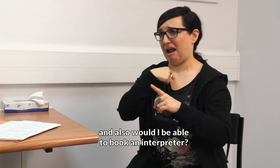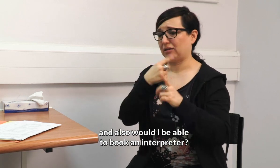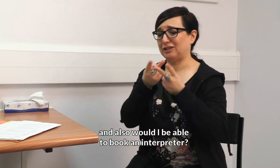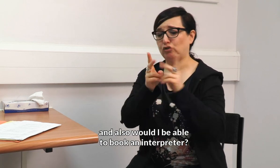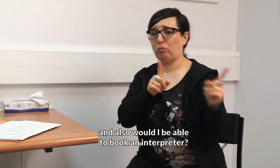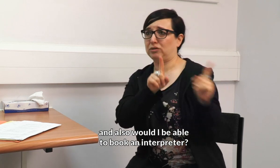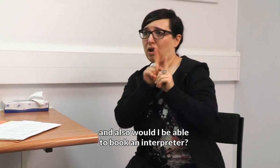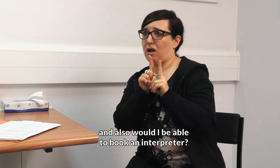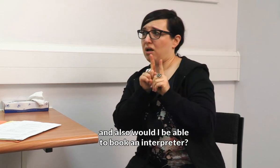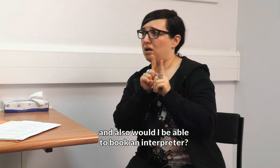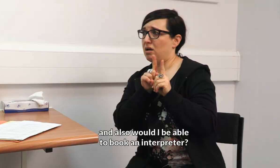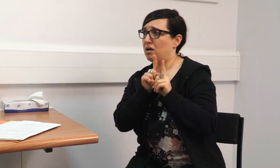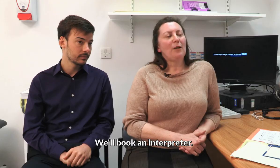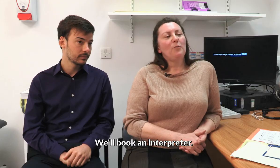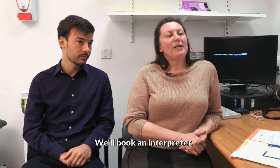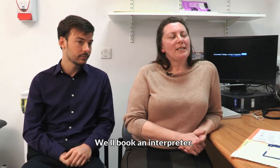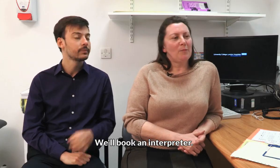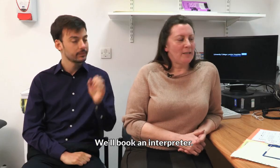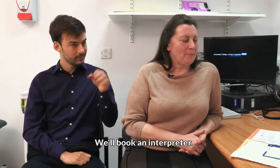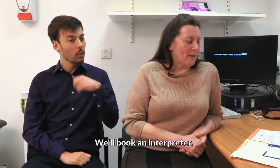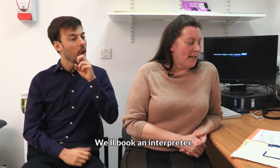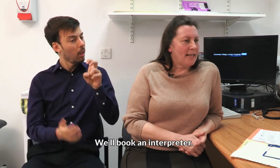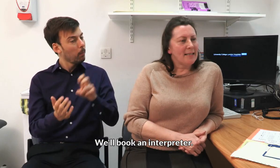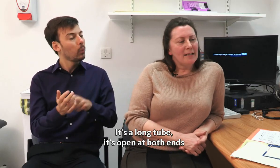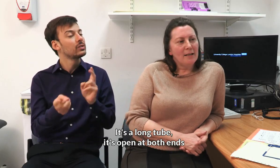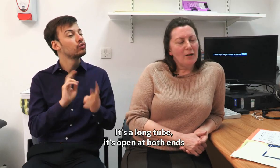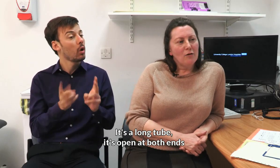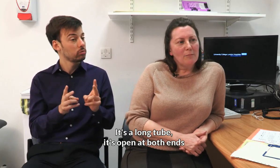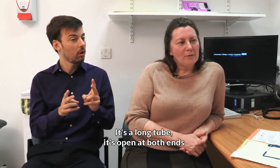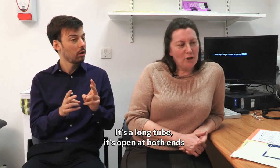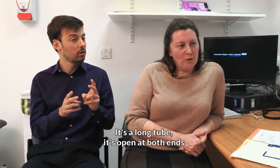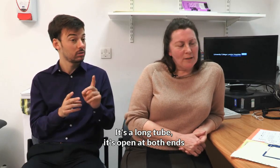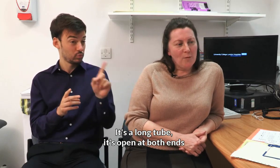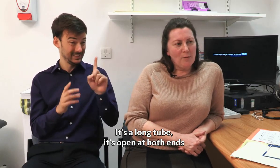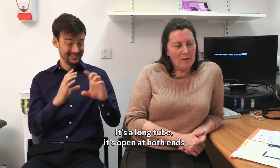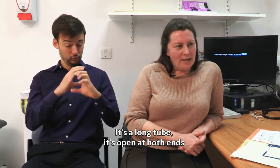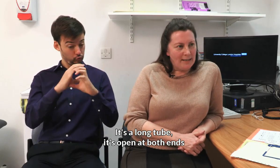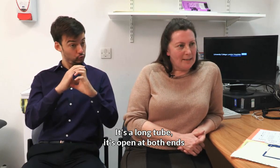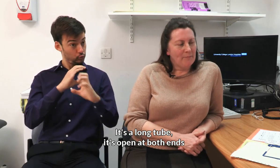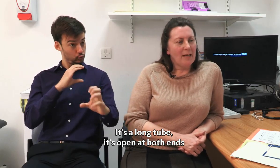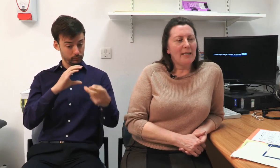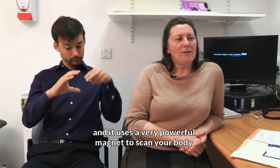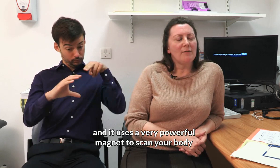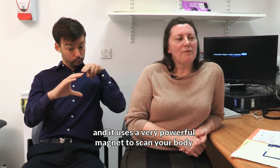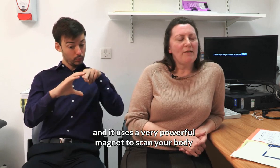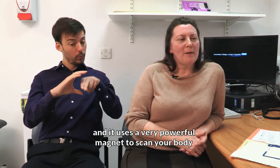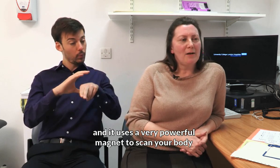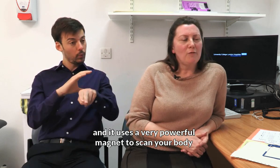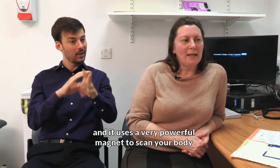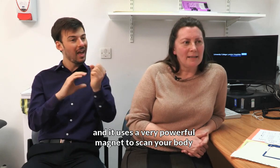also, would I be able to book an interpreter? Yeah, we'll book an interpreter, and it's a long tube that's open at both ends, and it uses a very powerful magnet